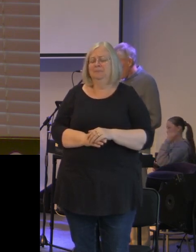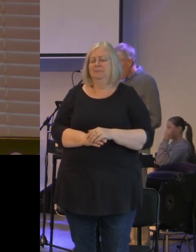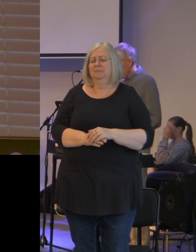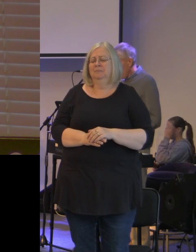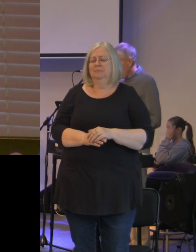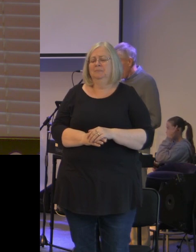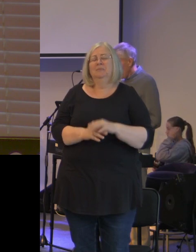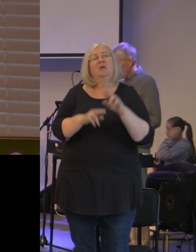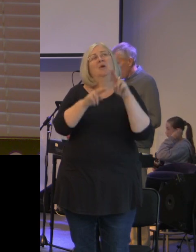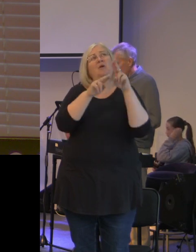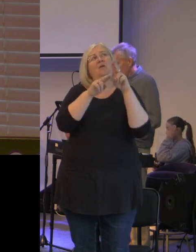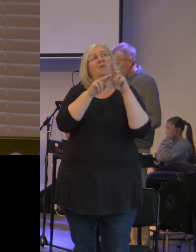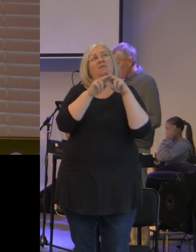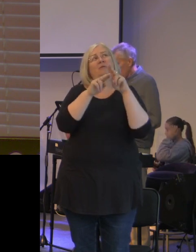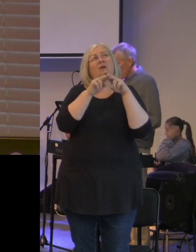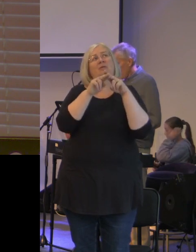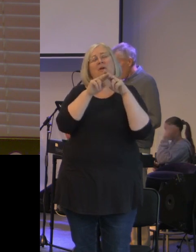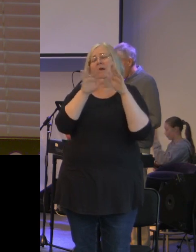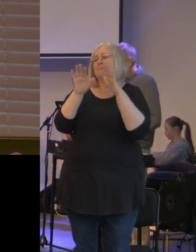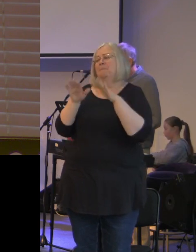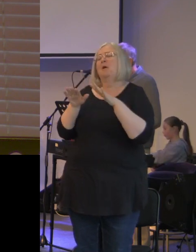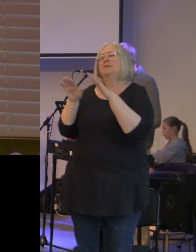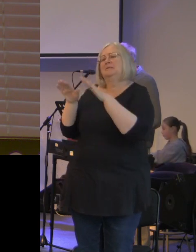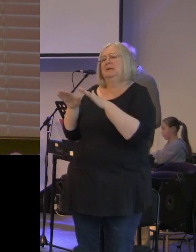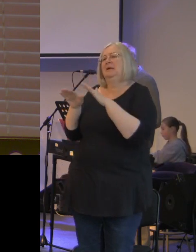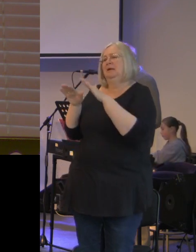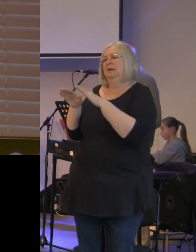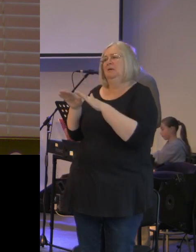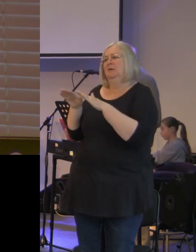Father, have mercy on this world, we pray.